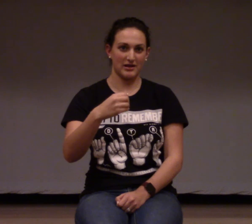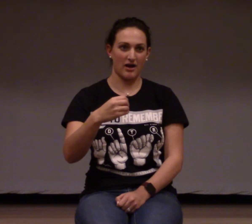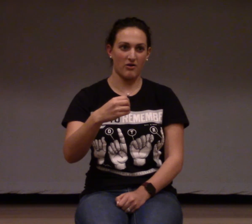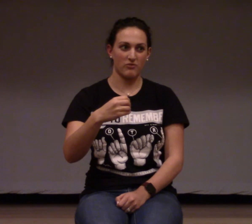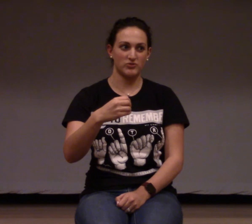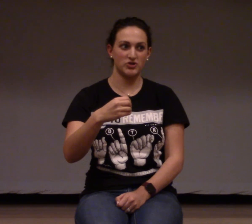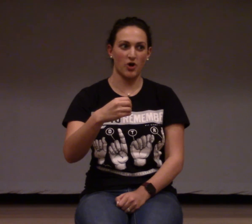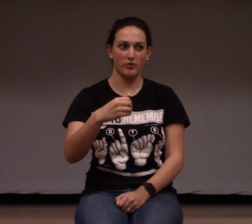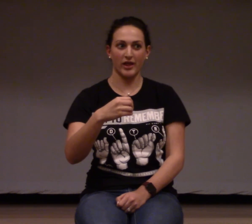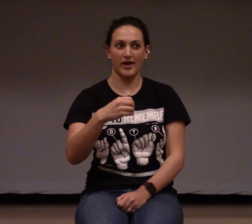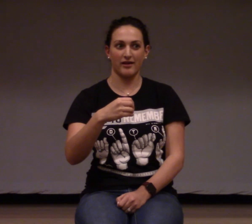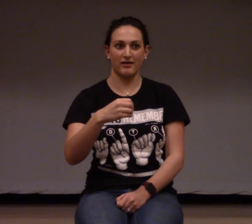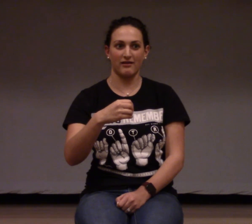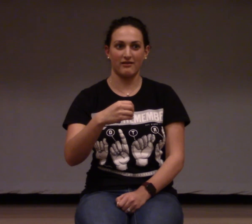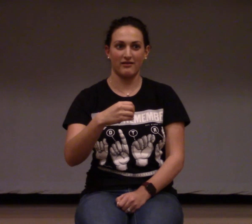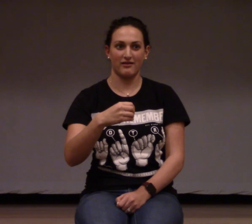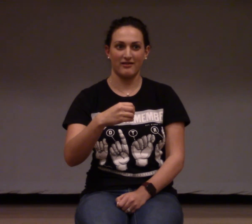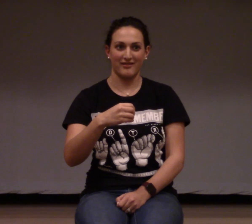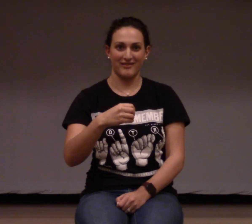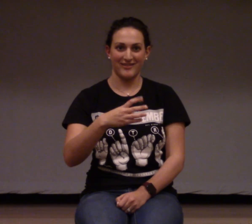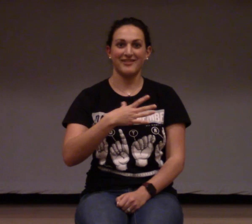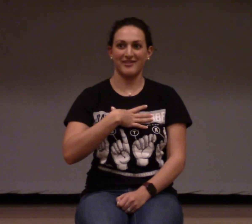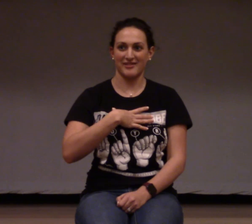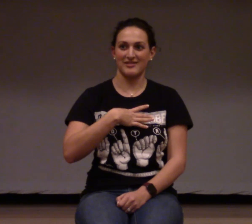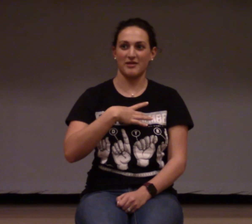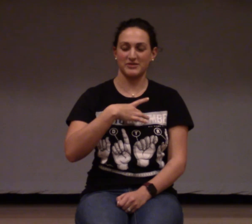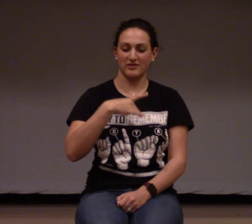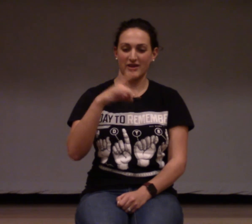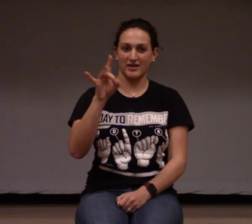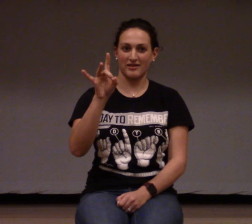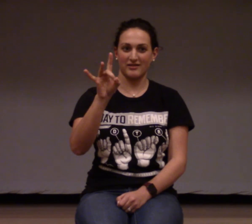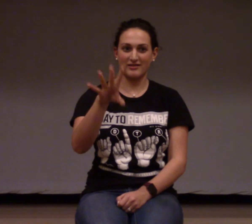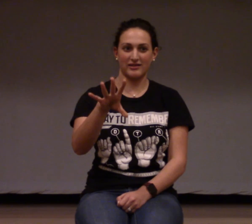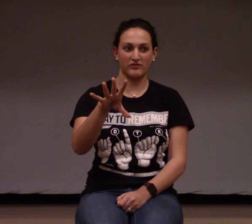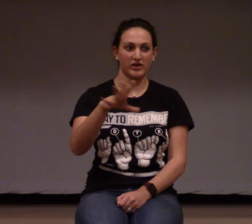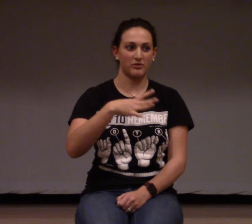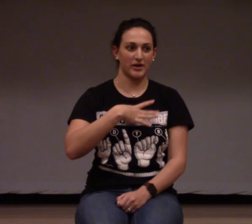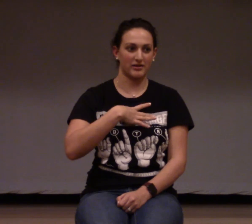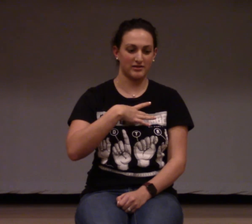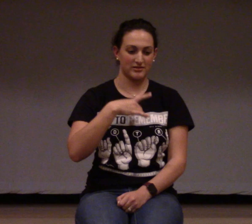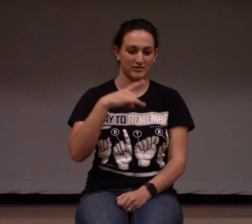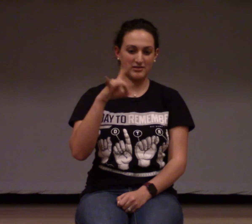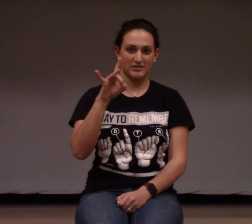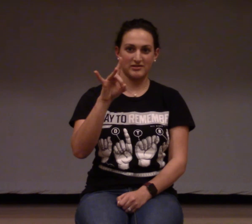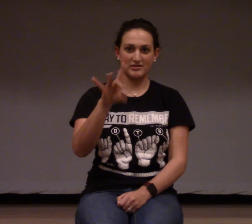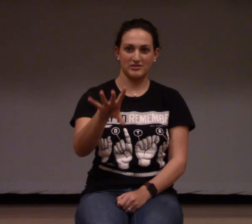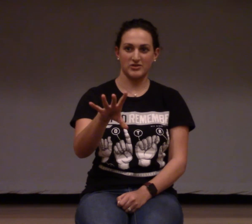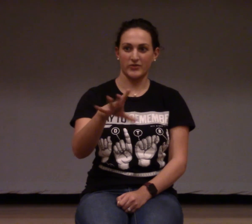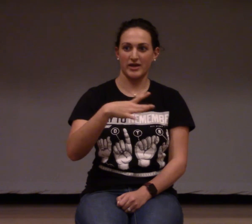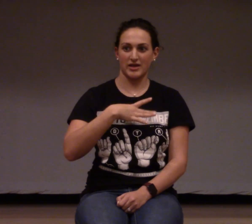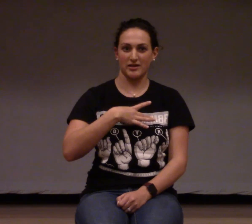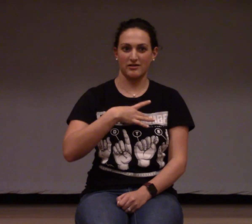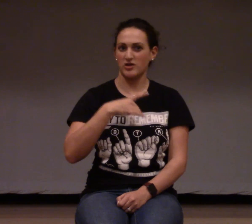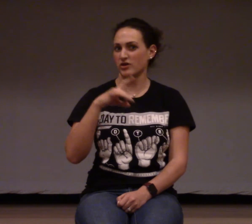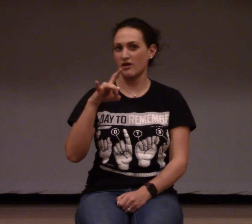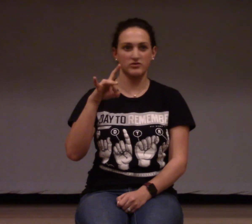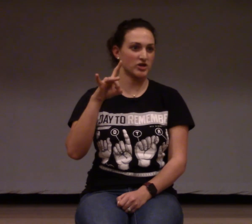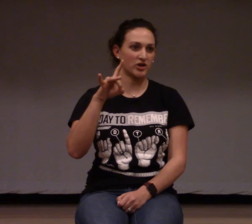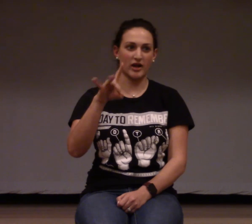Now, don't like. Good. Yep, so you like it, and you flick it away. Don't like. And you can also shake your head with